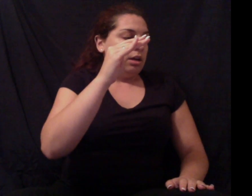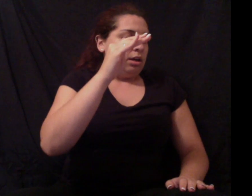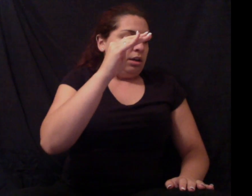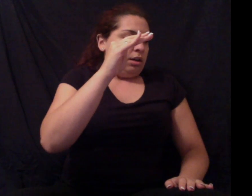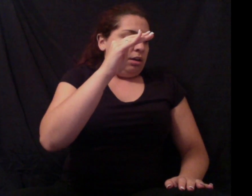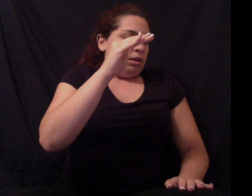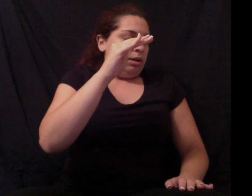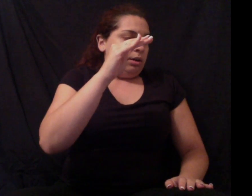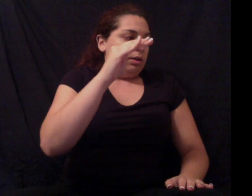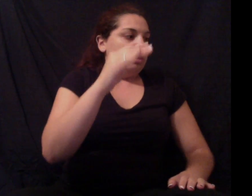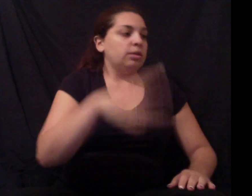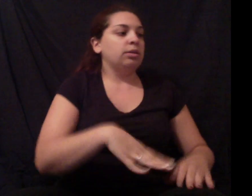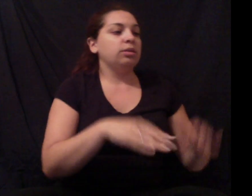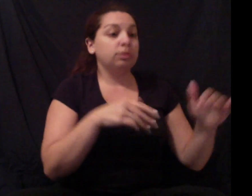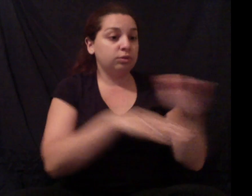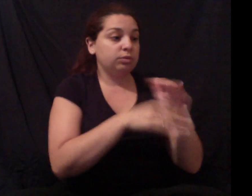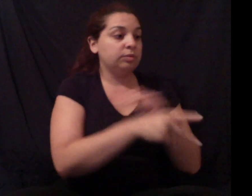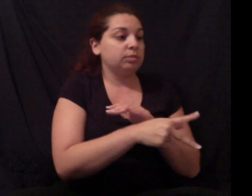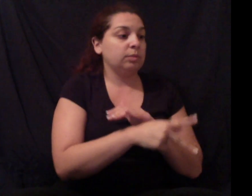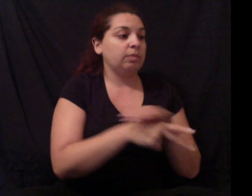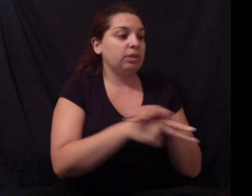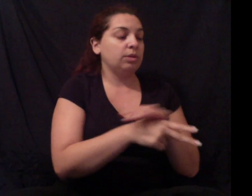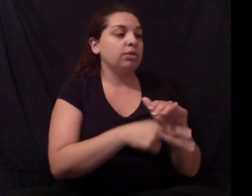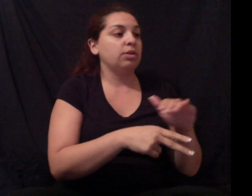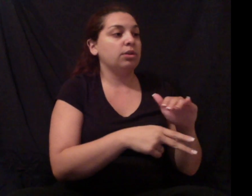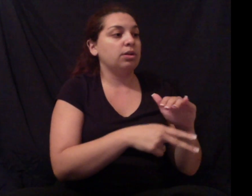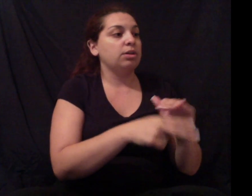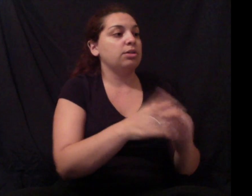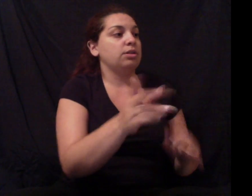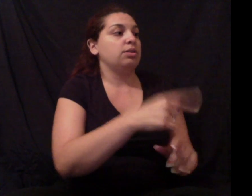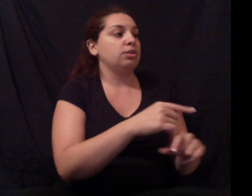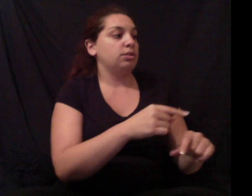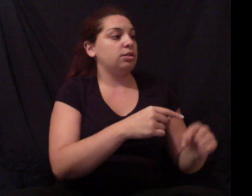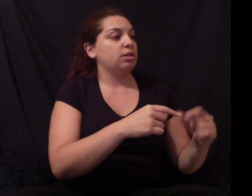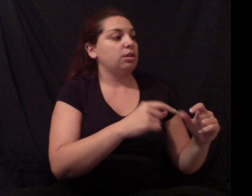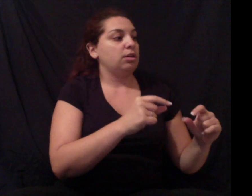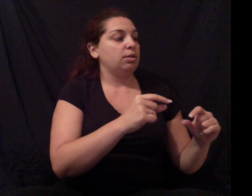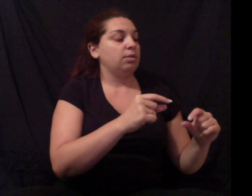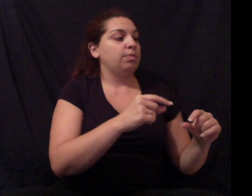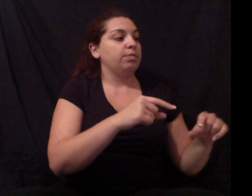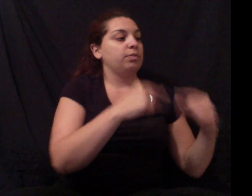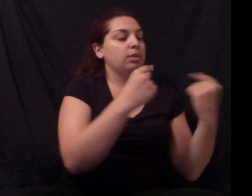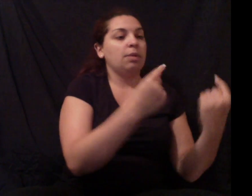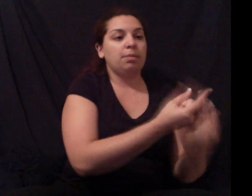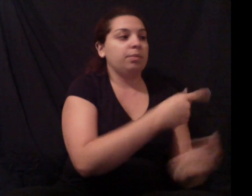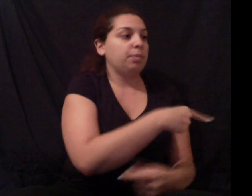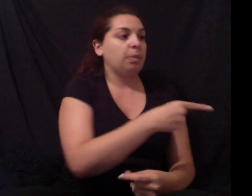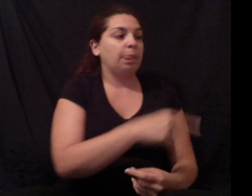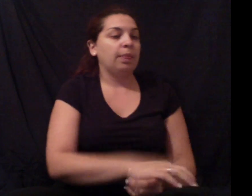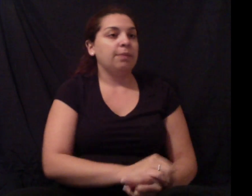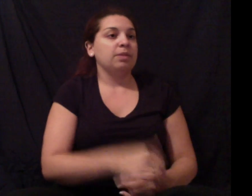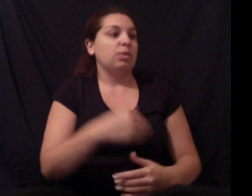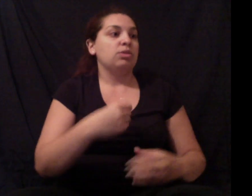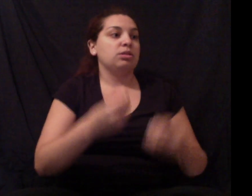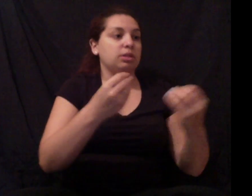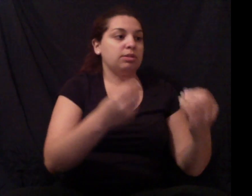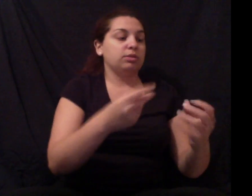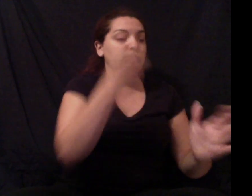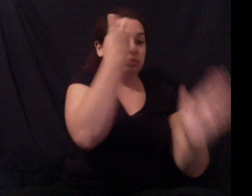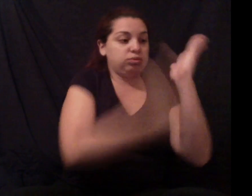There were guitars laying around the house, a piano. My mom sang as she did the dishes and stuff. So I was kind of saturated in music. I couldn't even help it growing up.